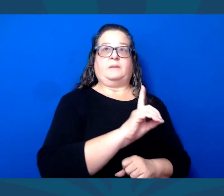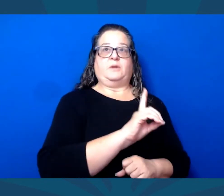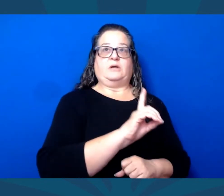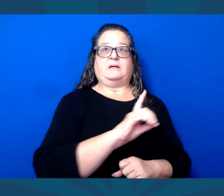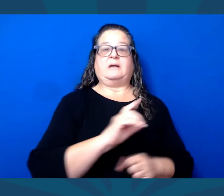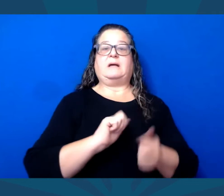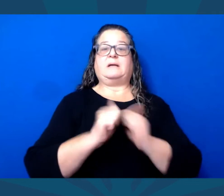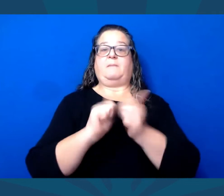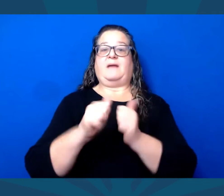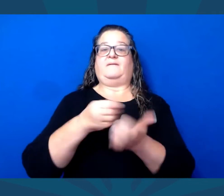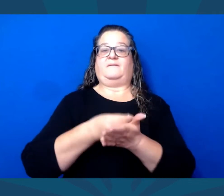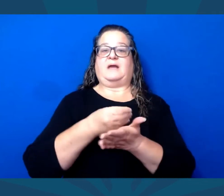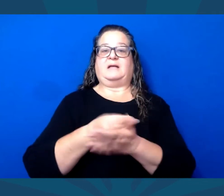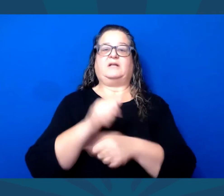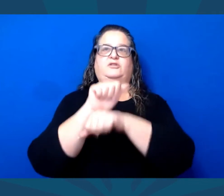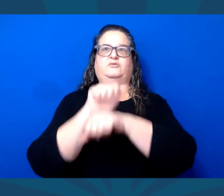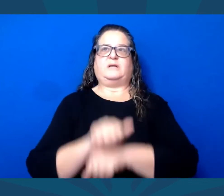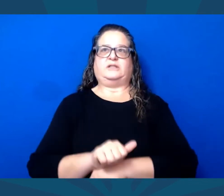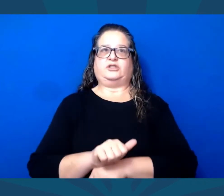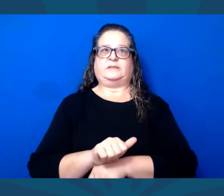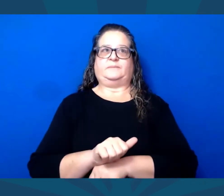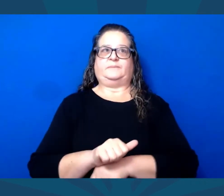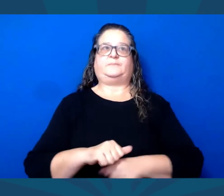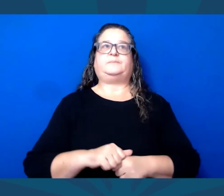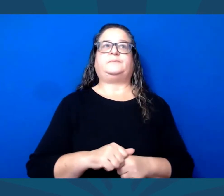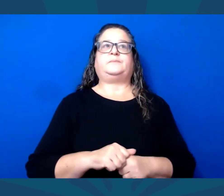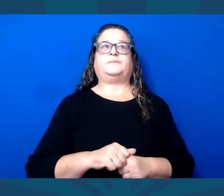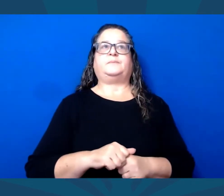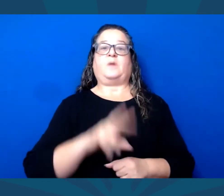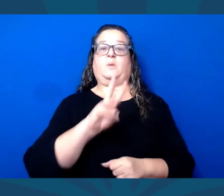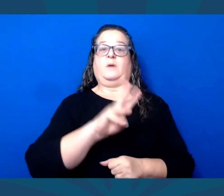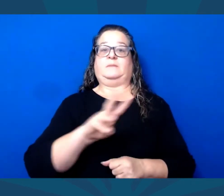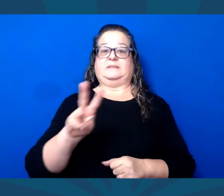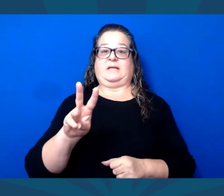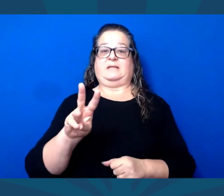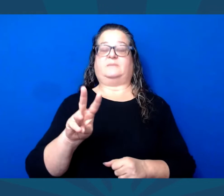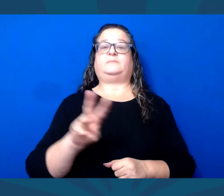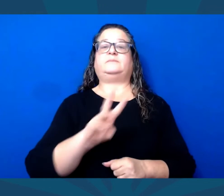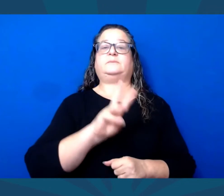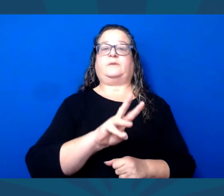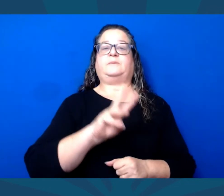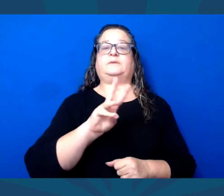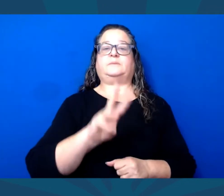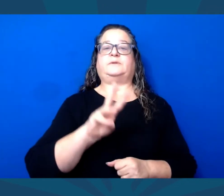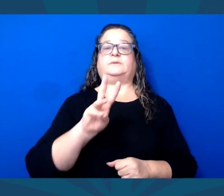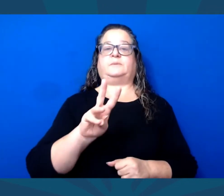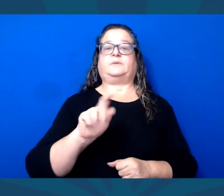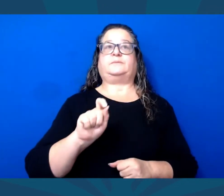Party, Democratic. Campaign funding, traditional. Website,